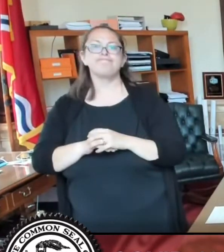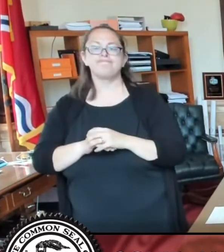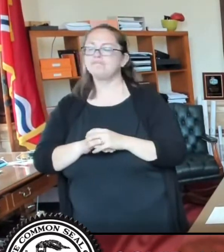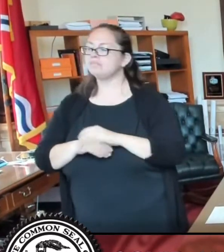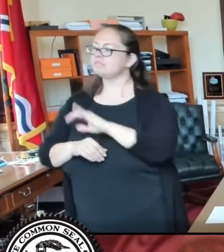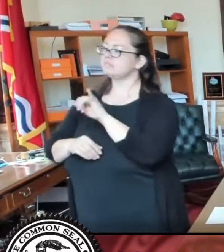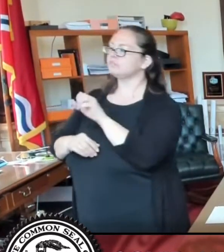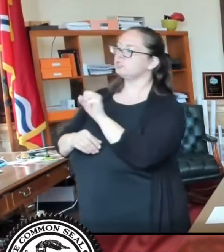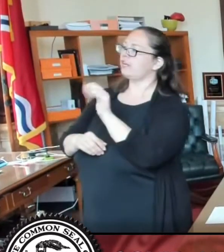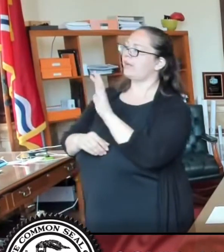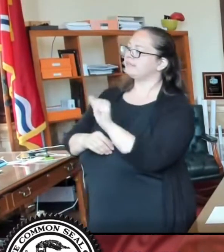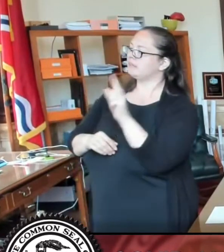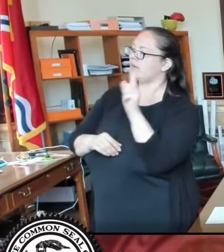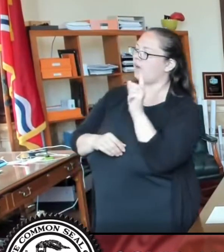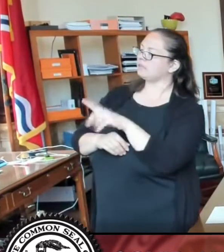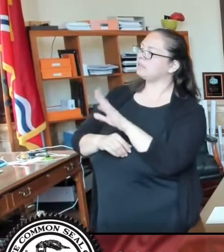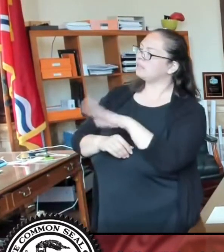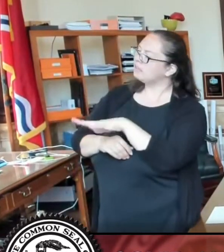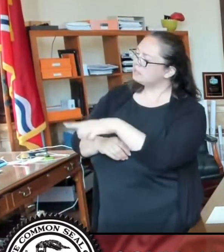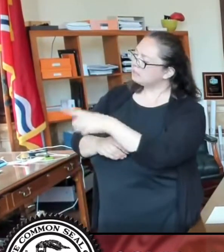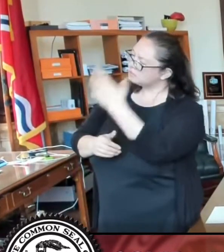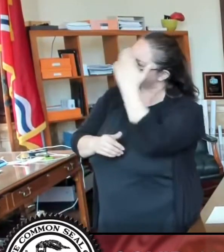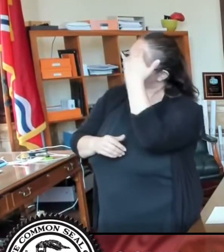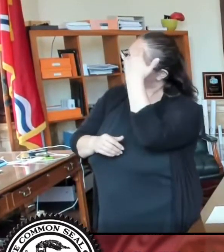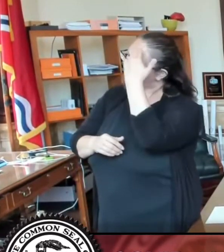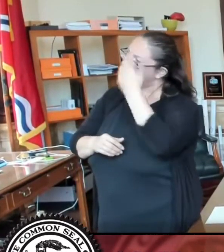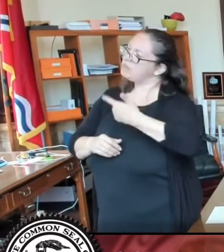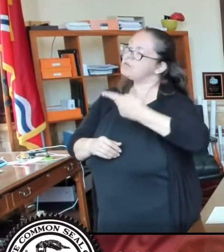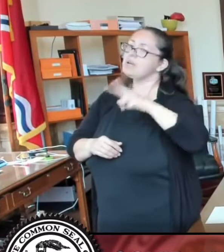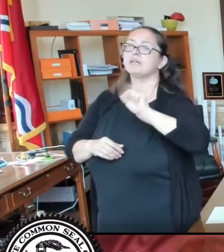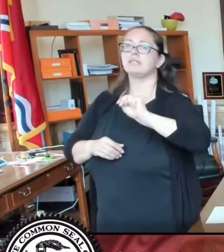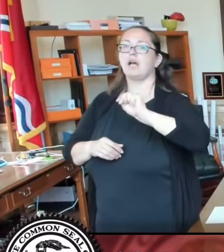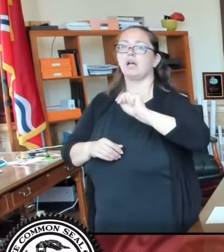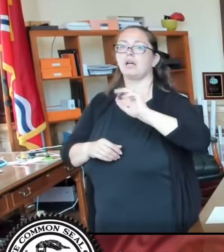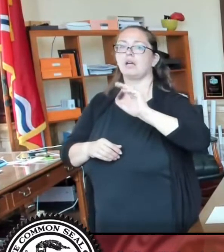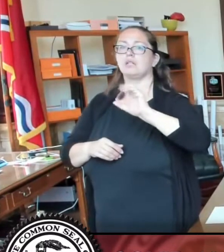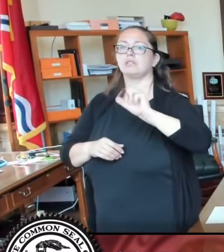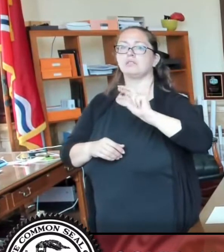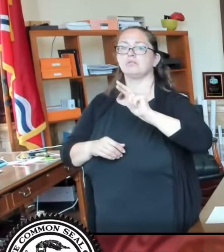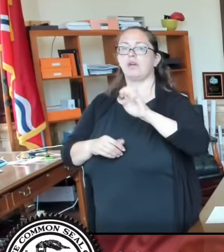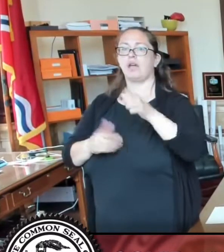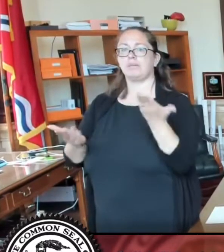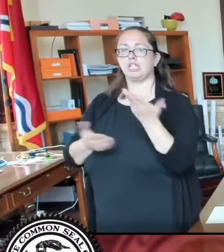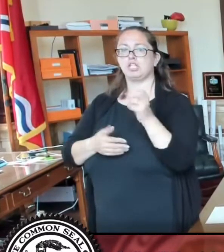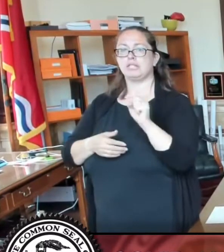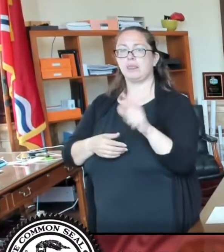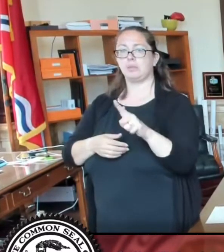Mayor, is if you happen to know if all of the gun crimes that have been committed in the city of St. Louis